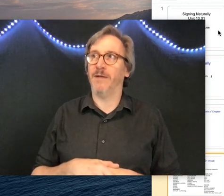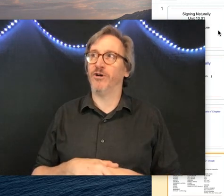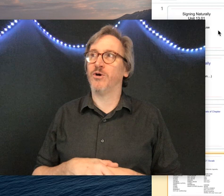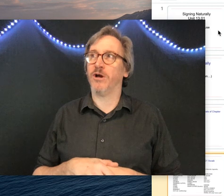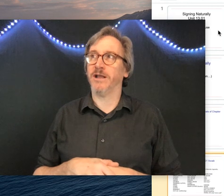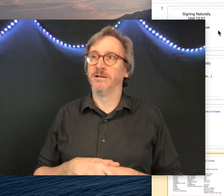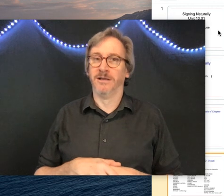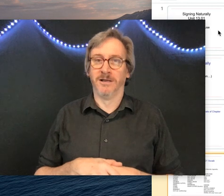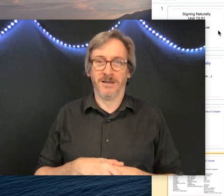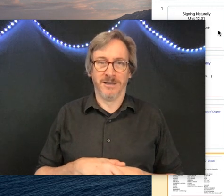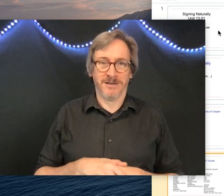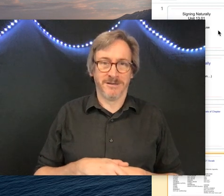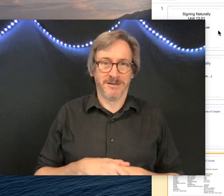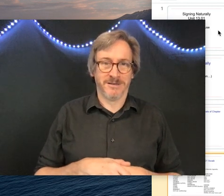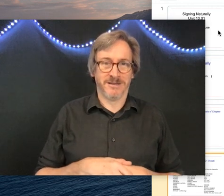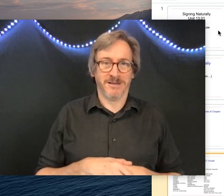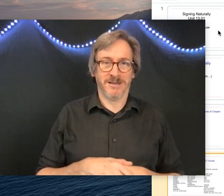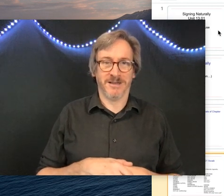I'm recording.